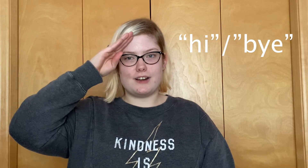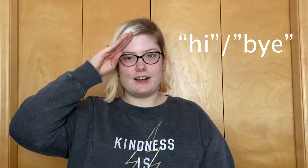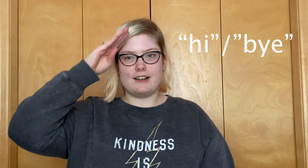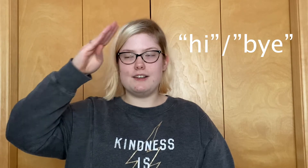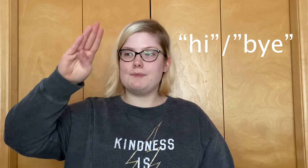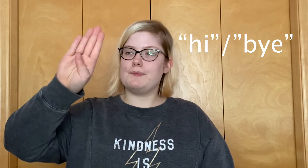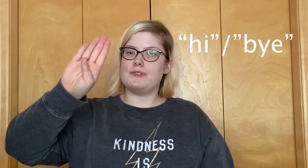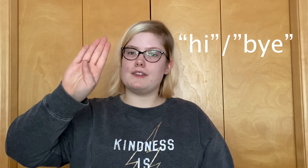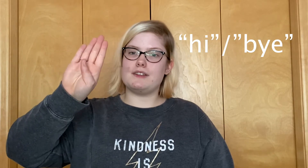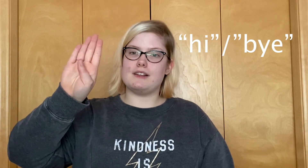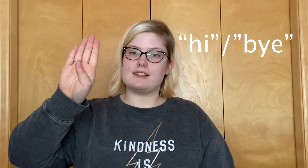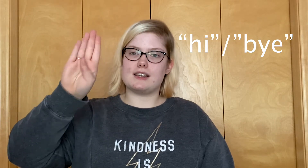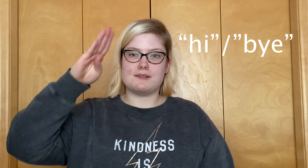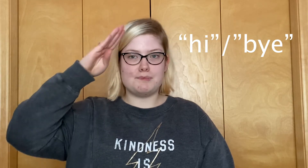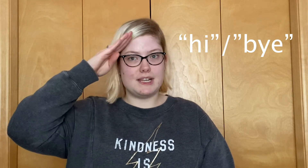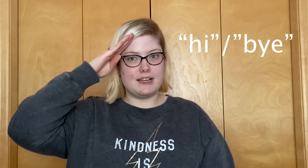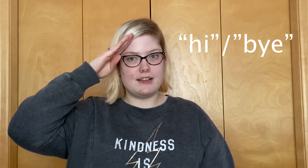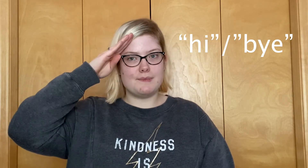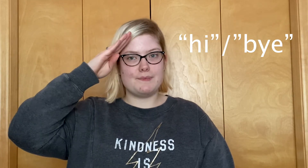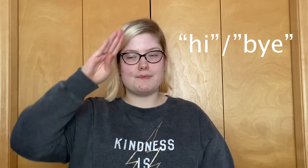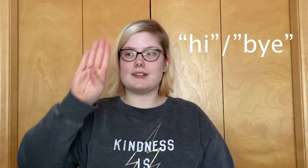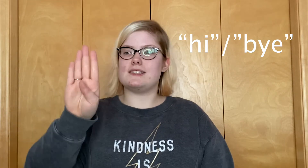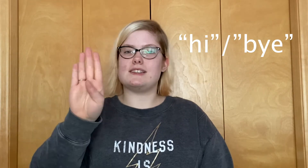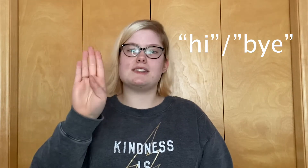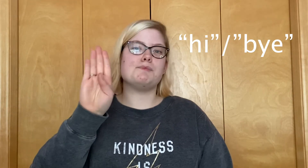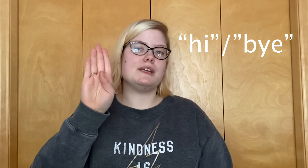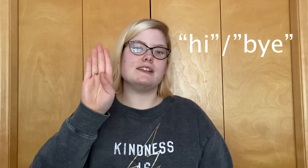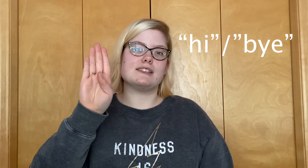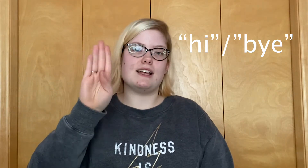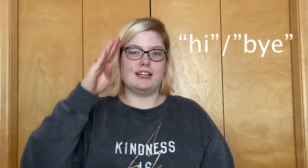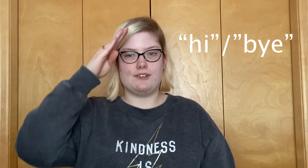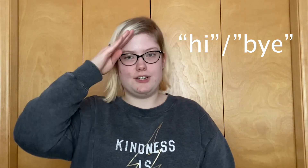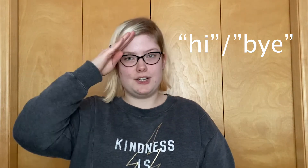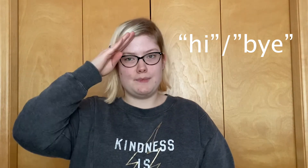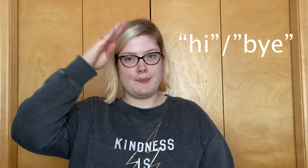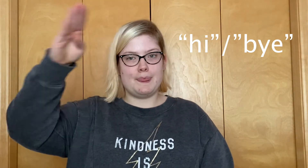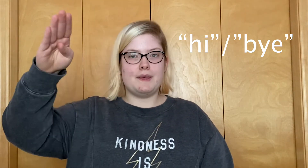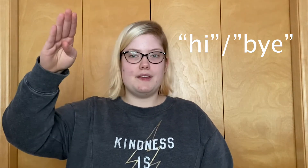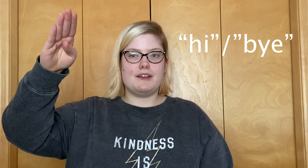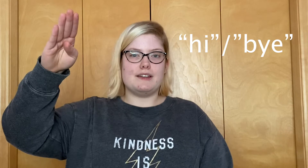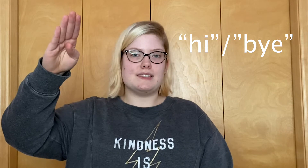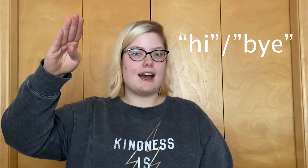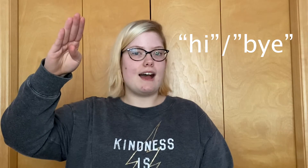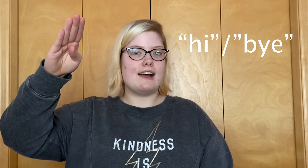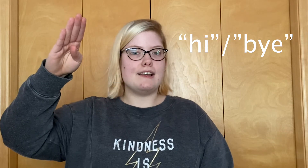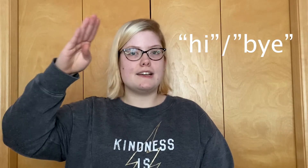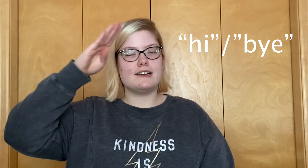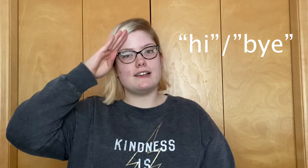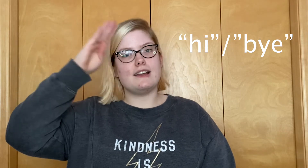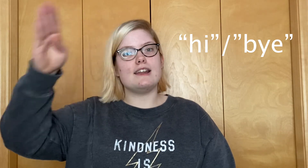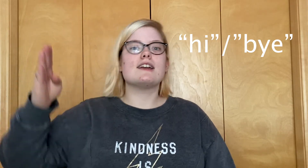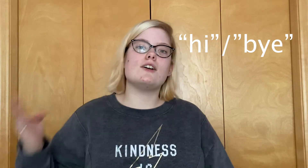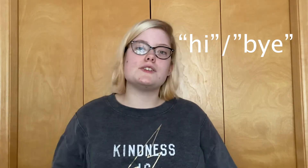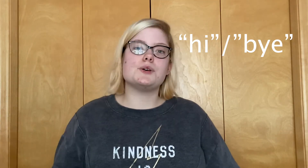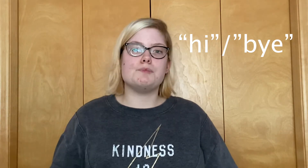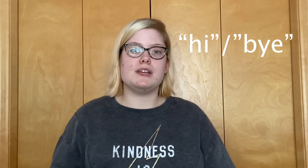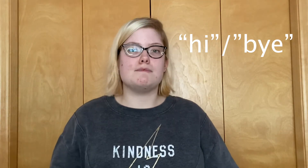forehead, and it's like a B, because this is a B in sign language. And it's hi, and it can also mean